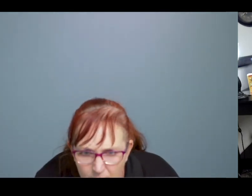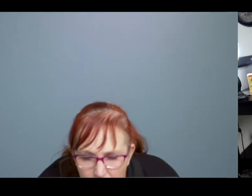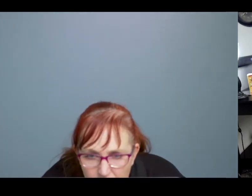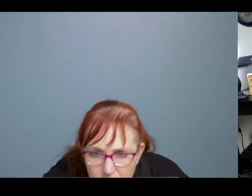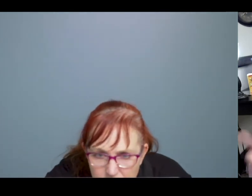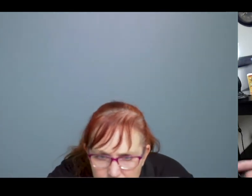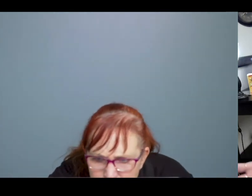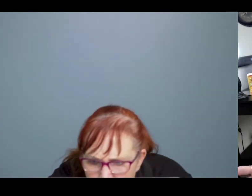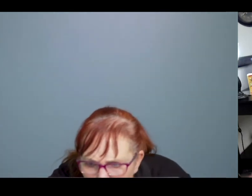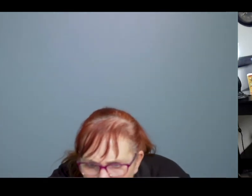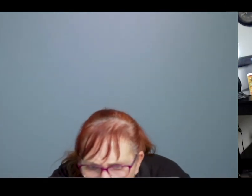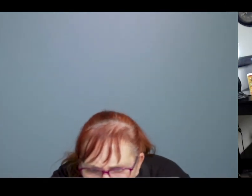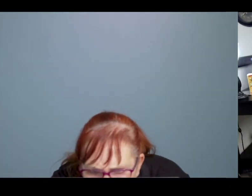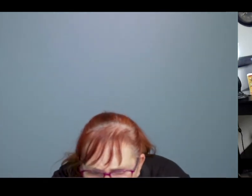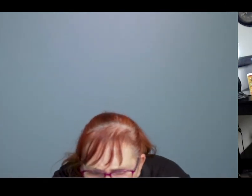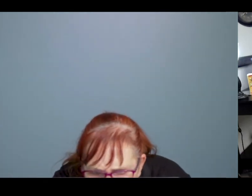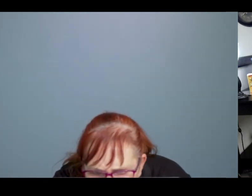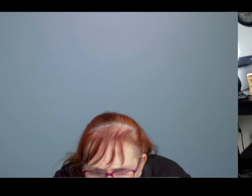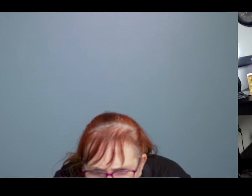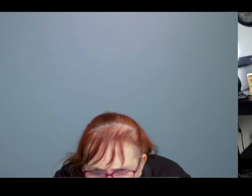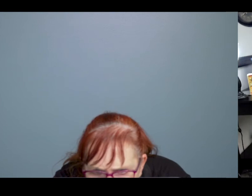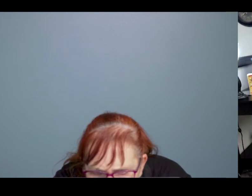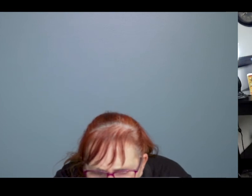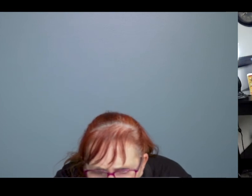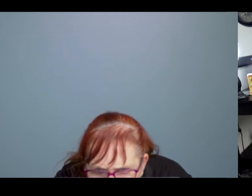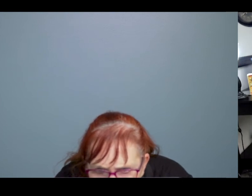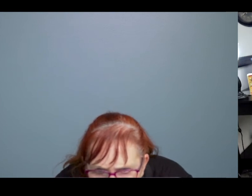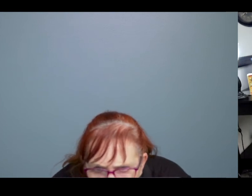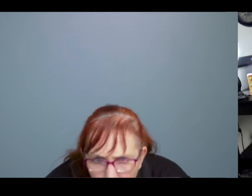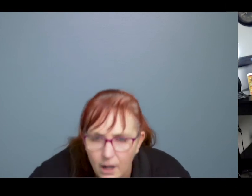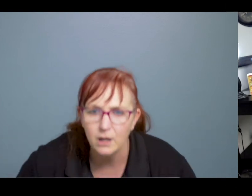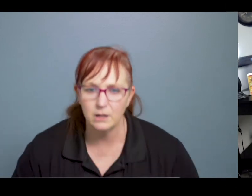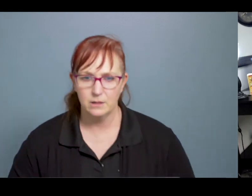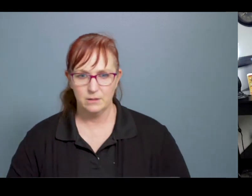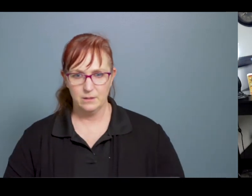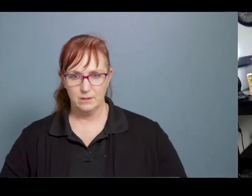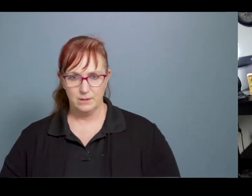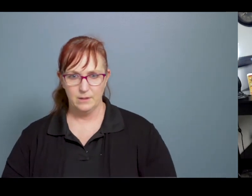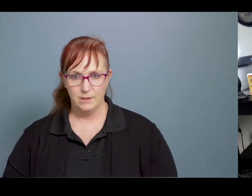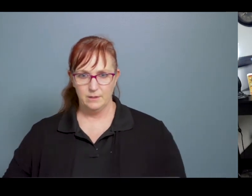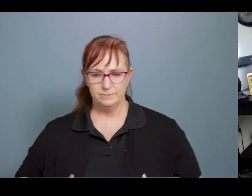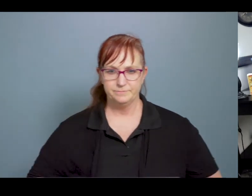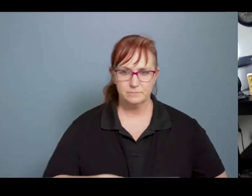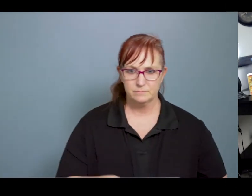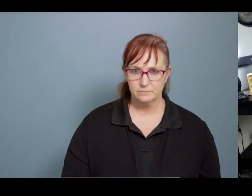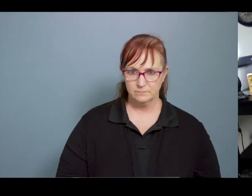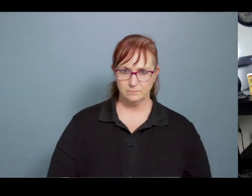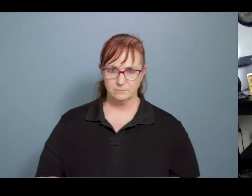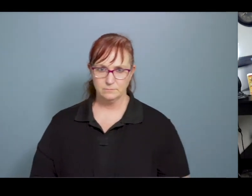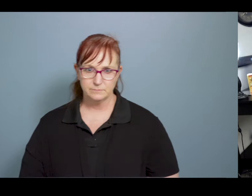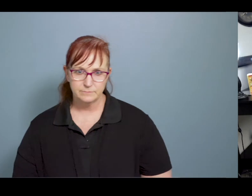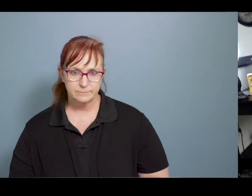reestablish a new board or new committee to work on this process. So Ryan, I don't want to put you on the spot, but I think I might